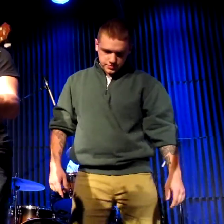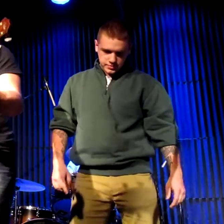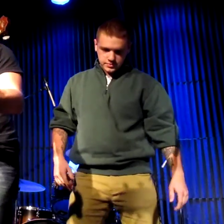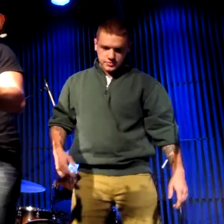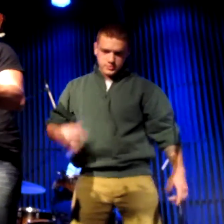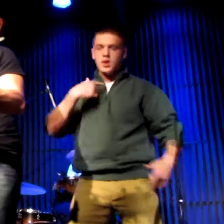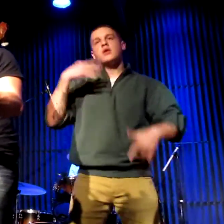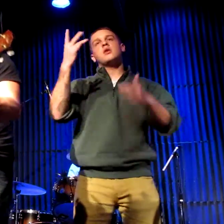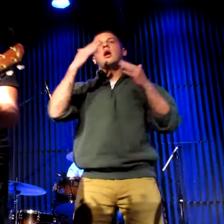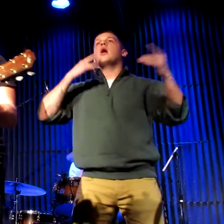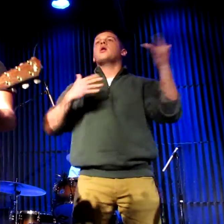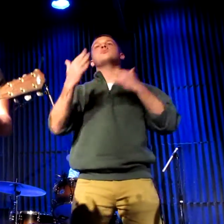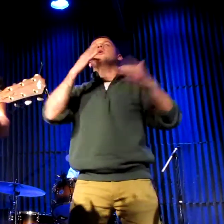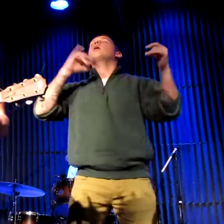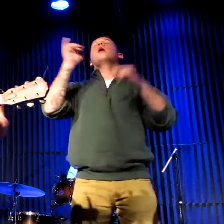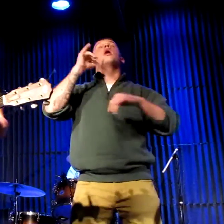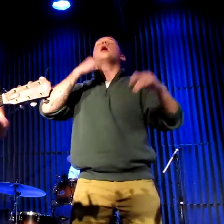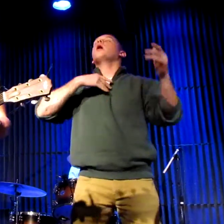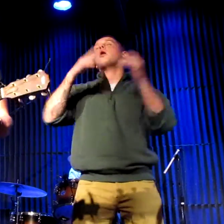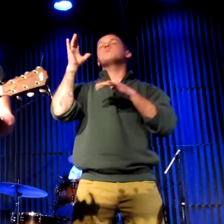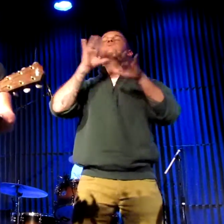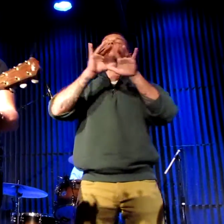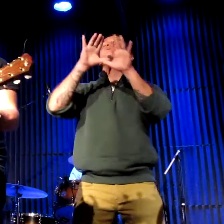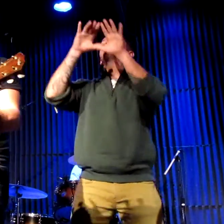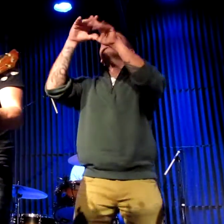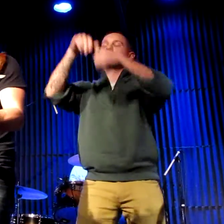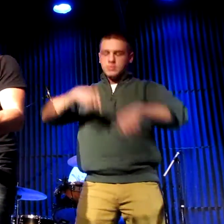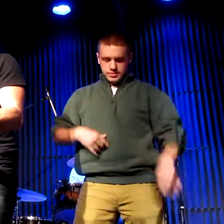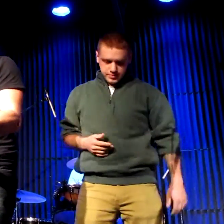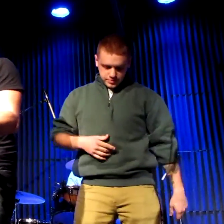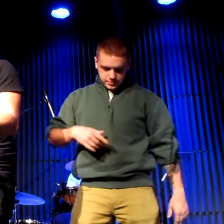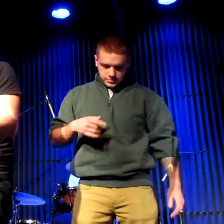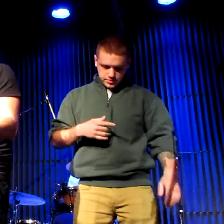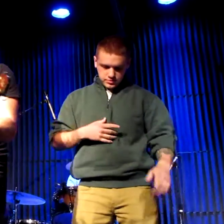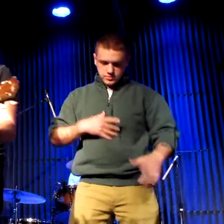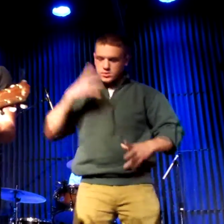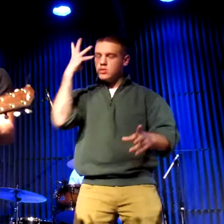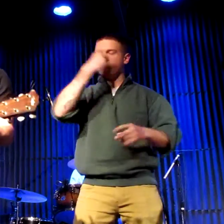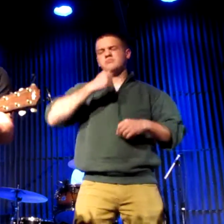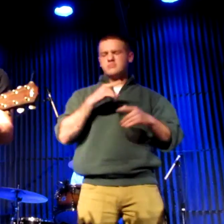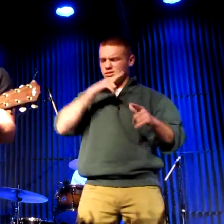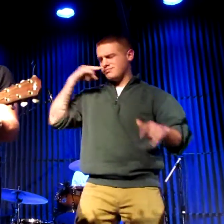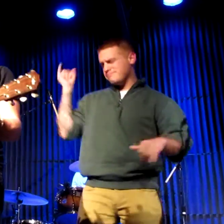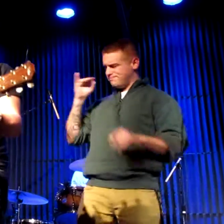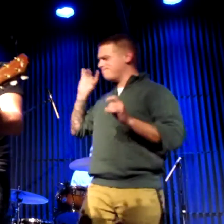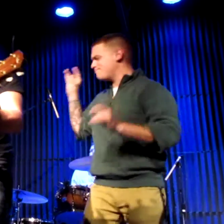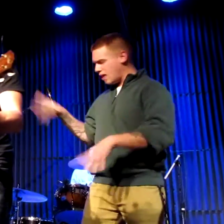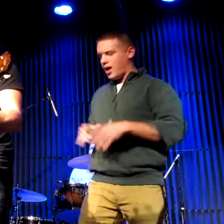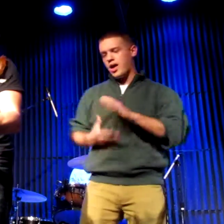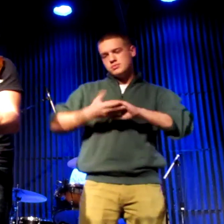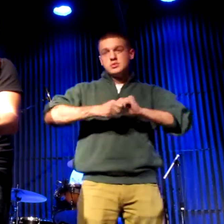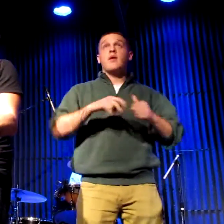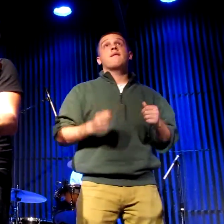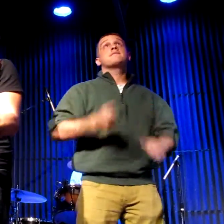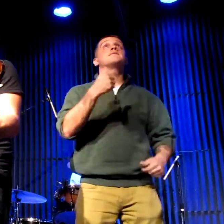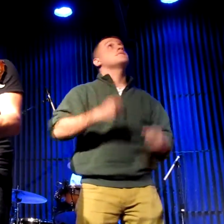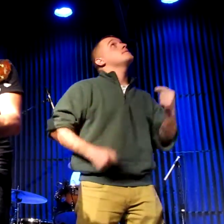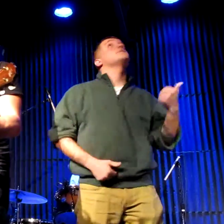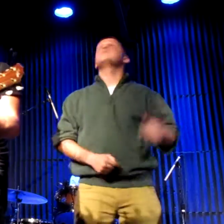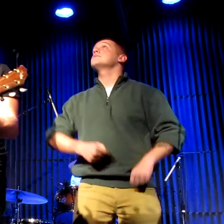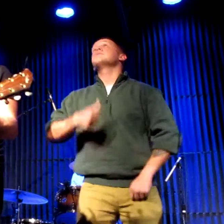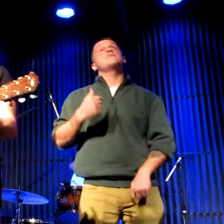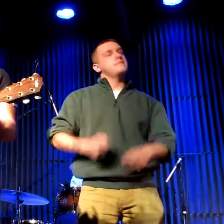And the colors burn like phoenix on the canvas of the times. Beauty and repulsion, hand in hand, are flipping lines.